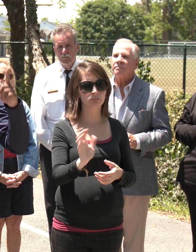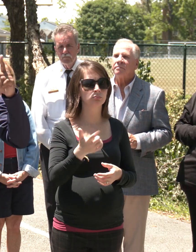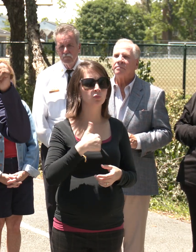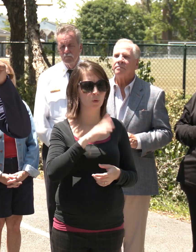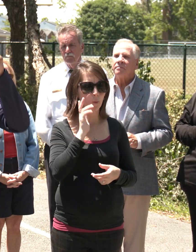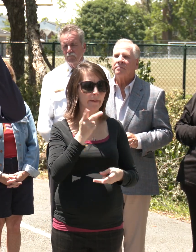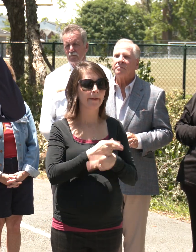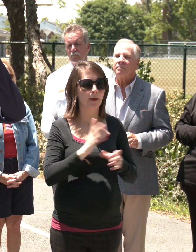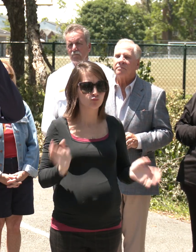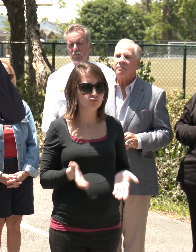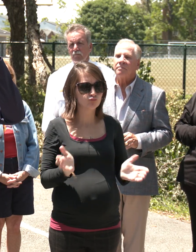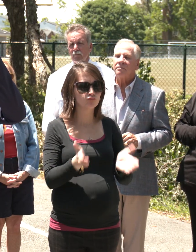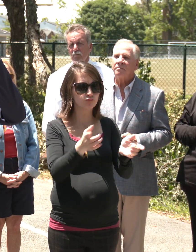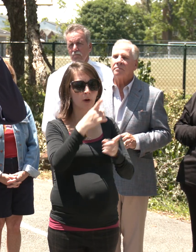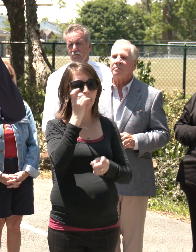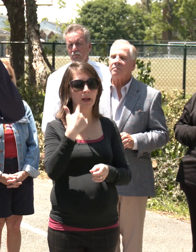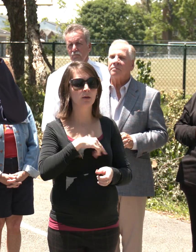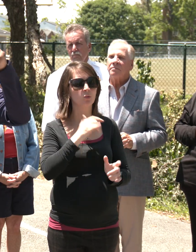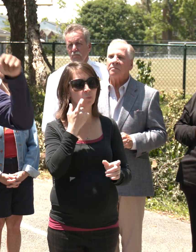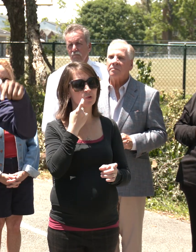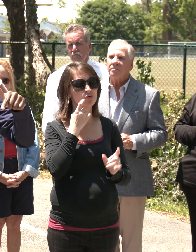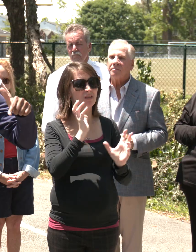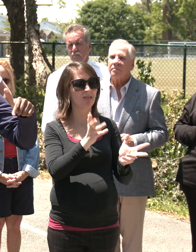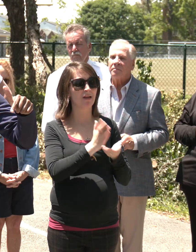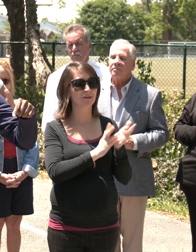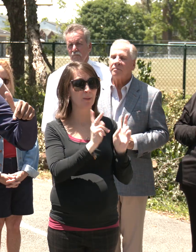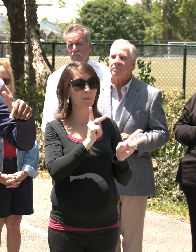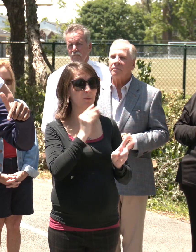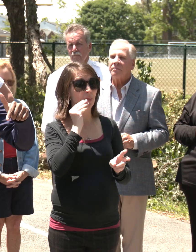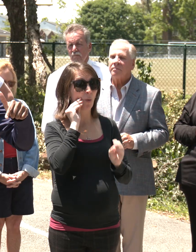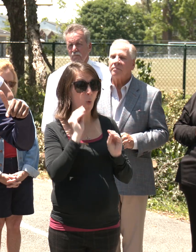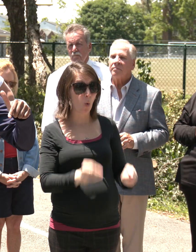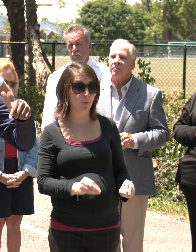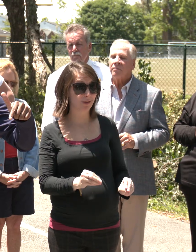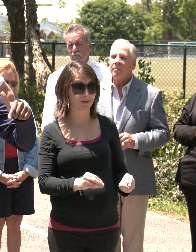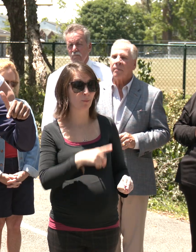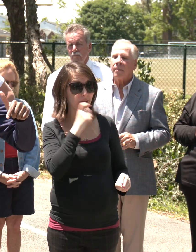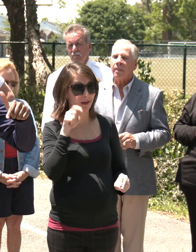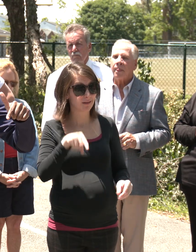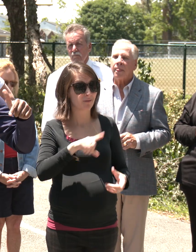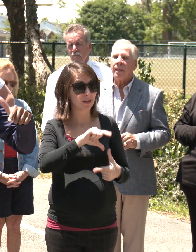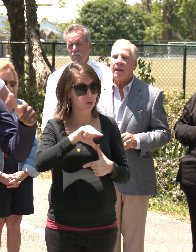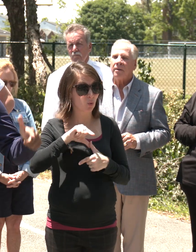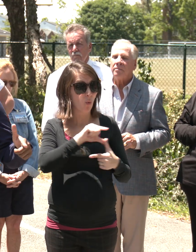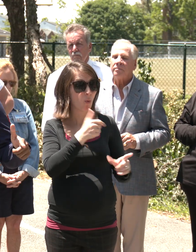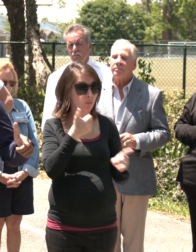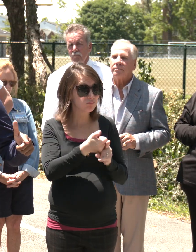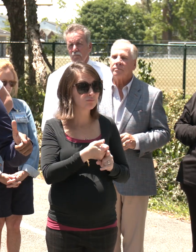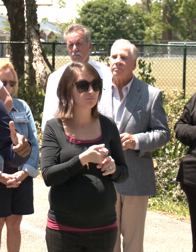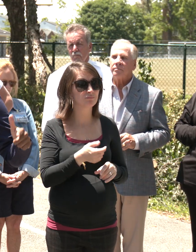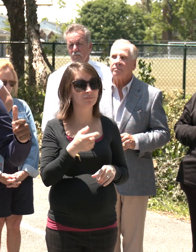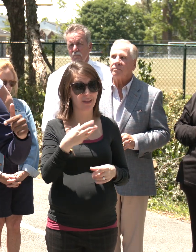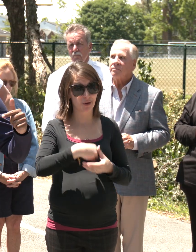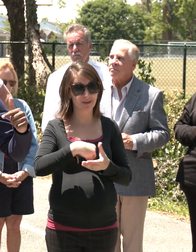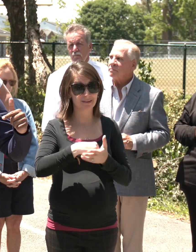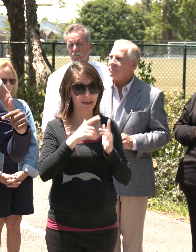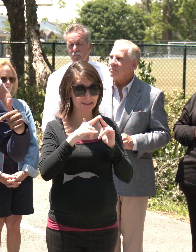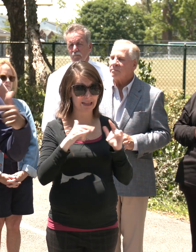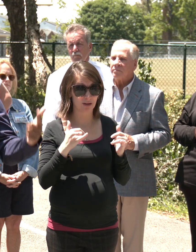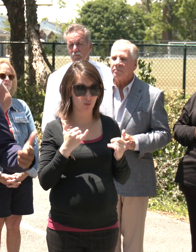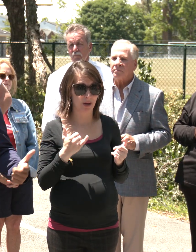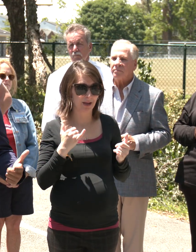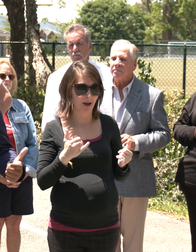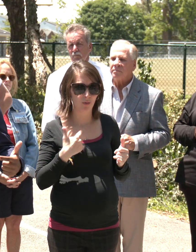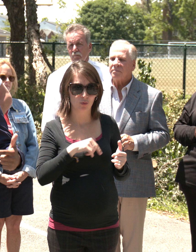pushing because we just left some folks who are homeless as a result of this storm, and they're intense. And so